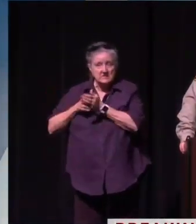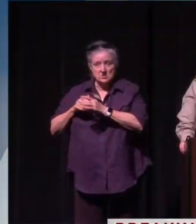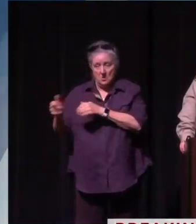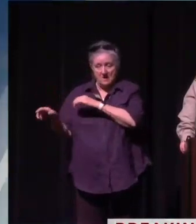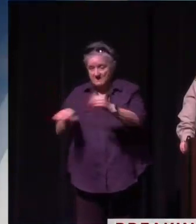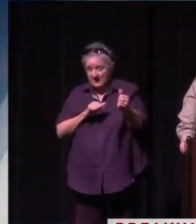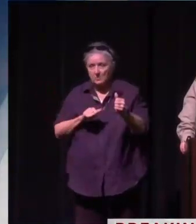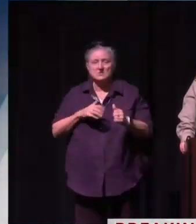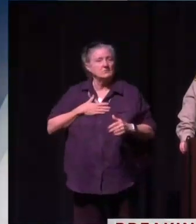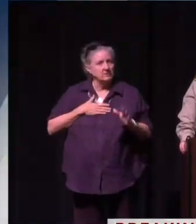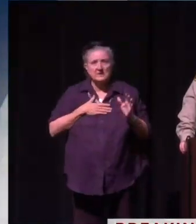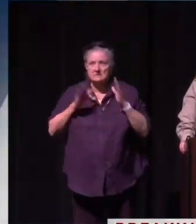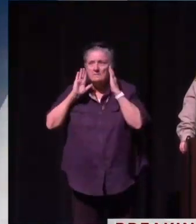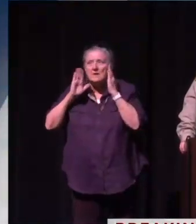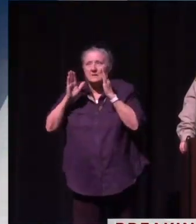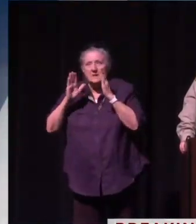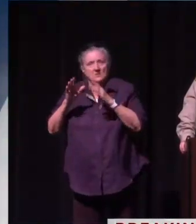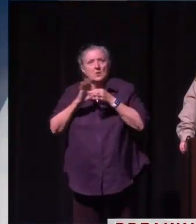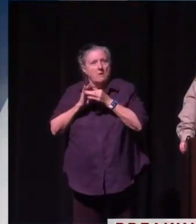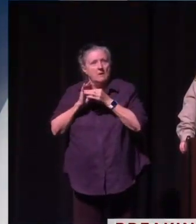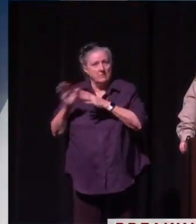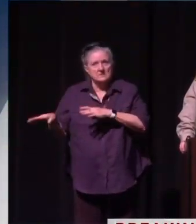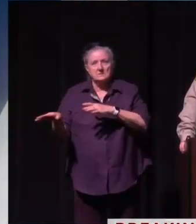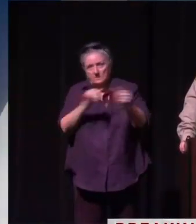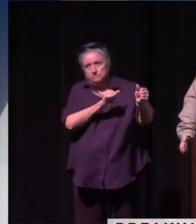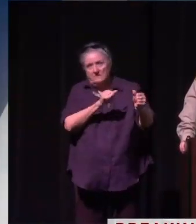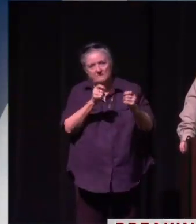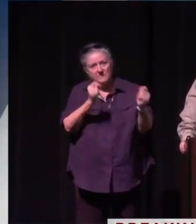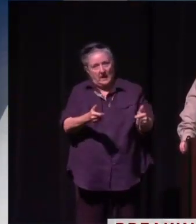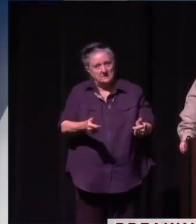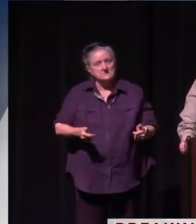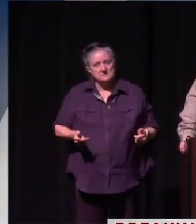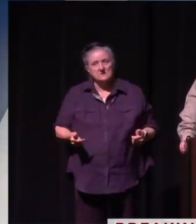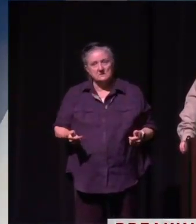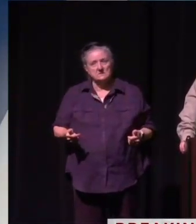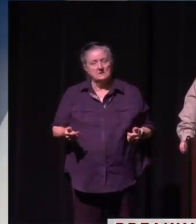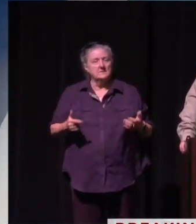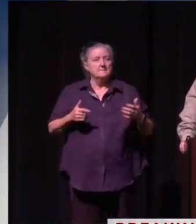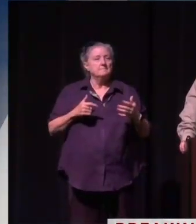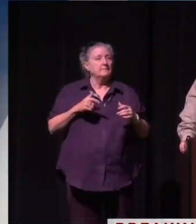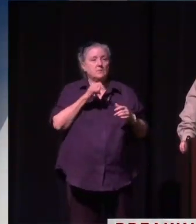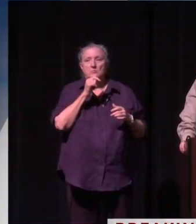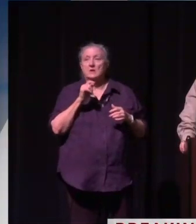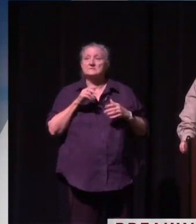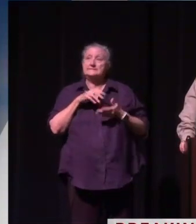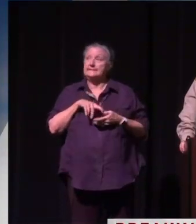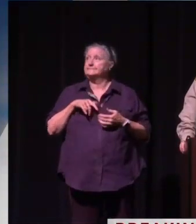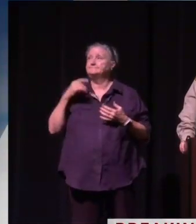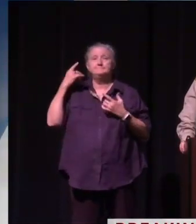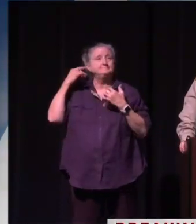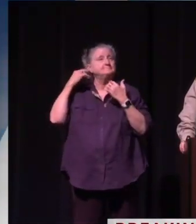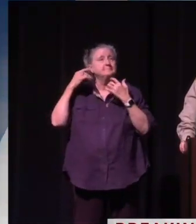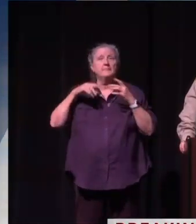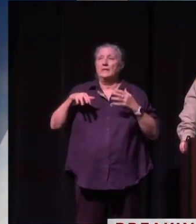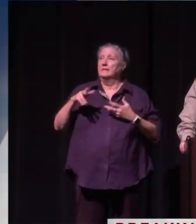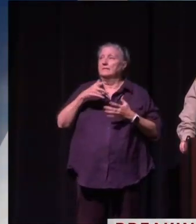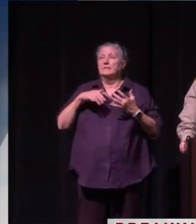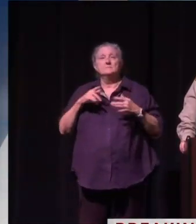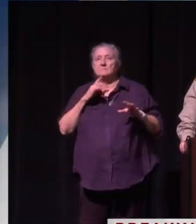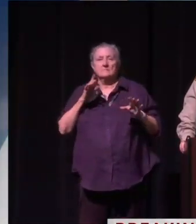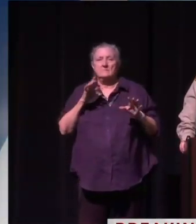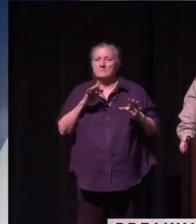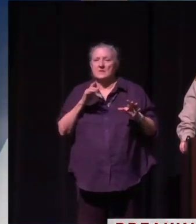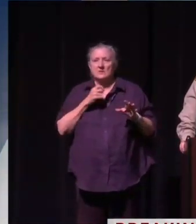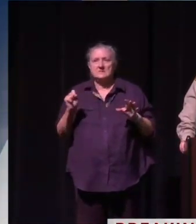area, please cooperate and immediately evacuate that area. Do not stay in there. It is not safe to do